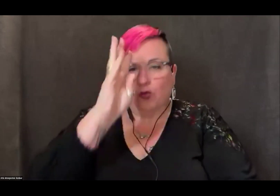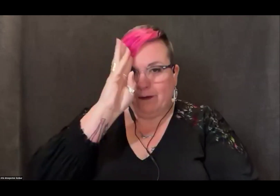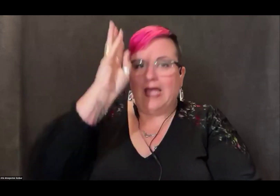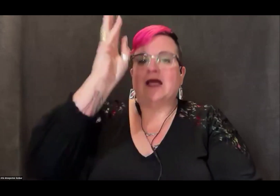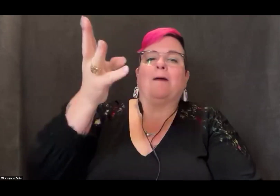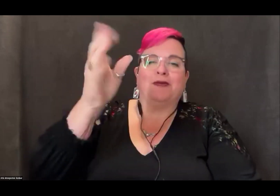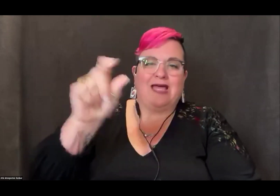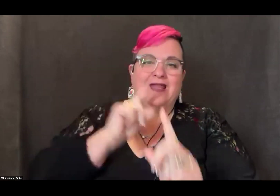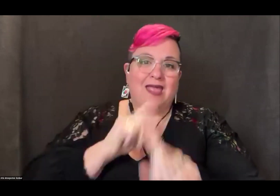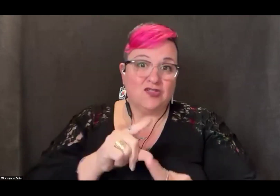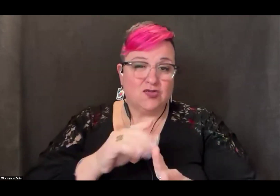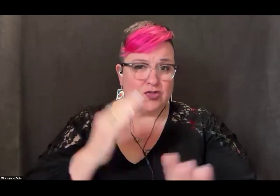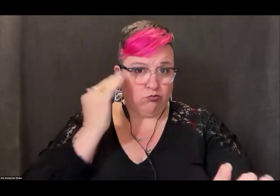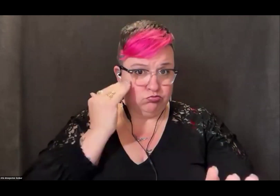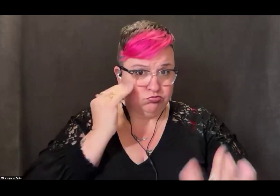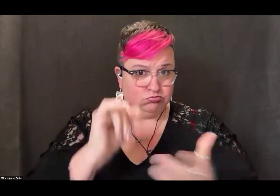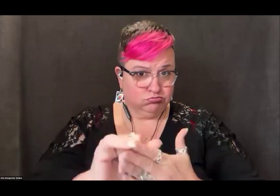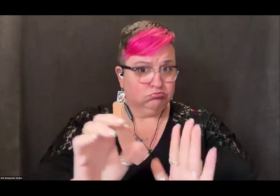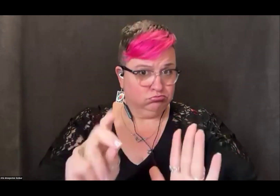be very aware of that.